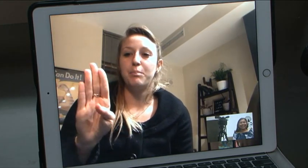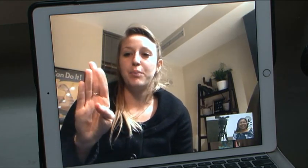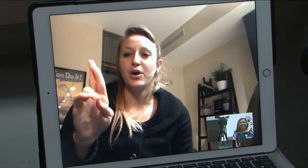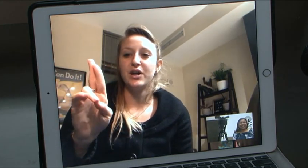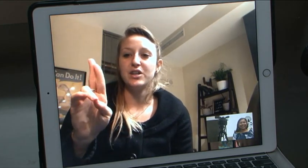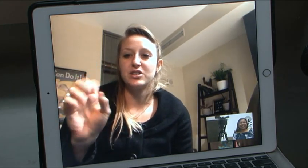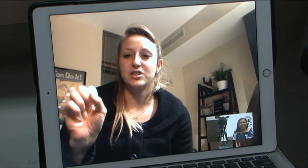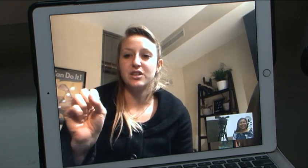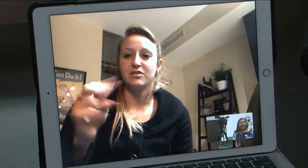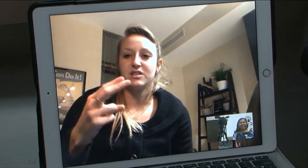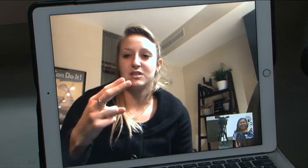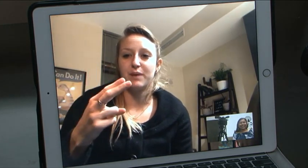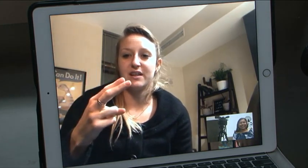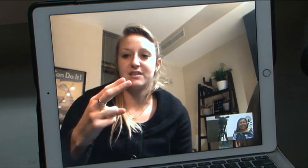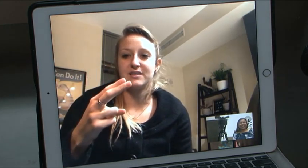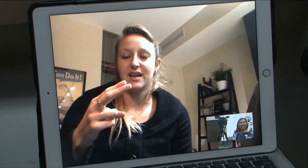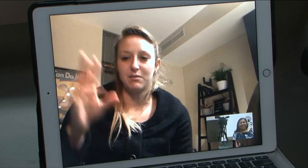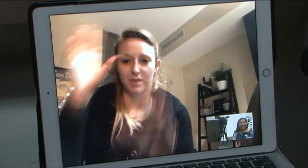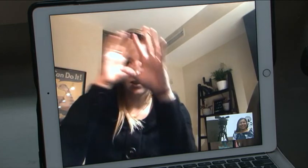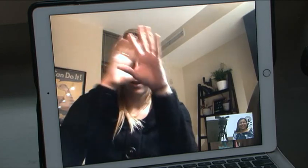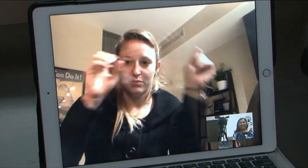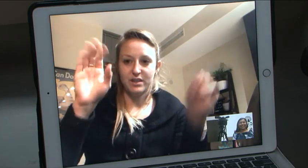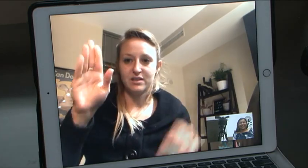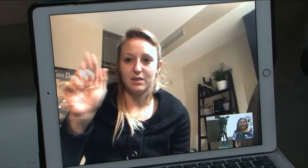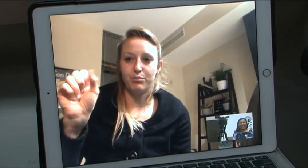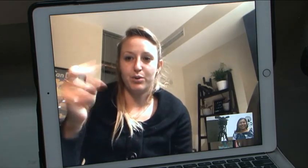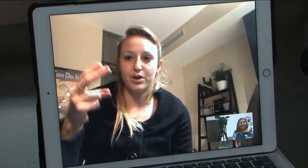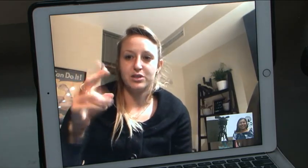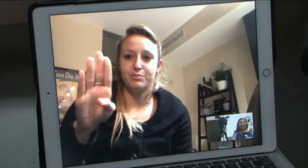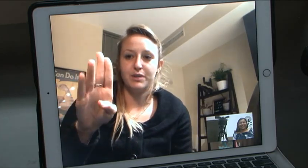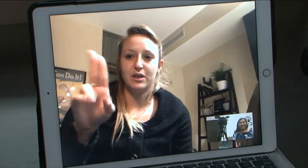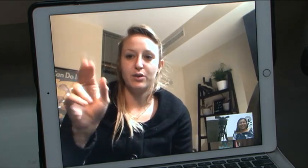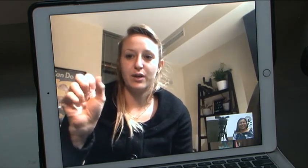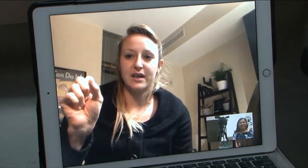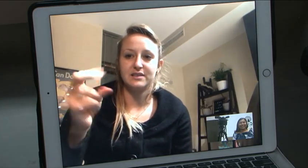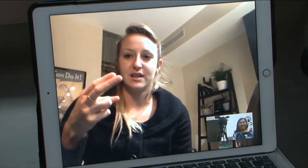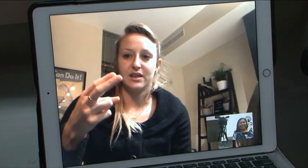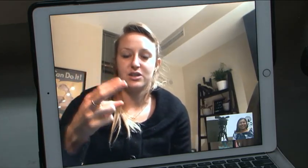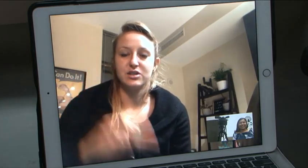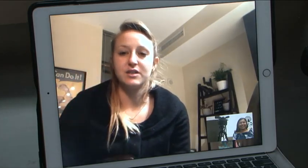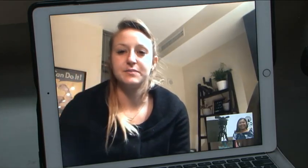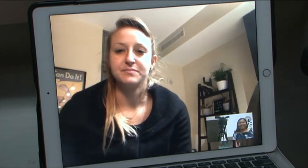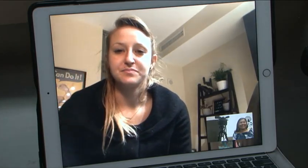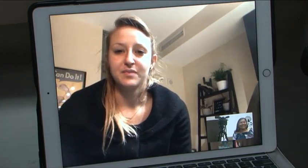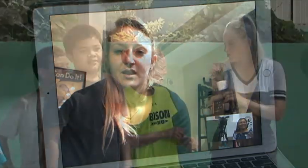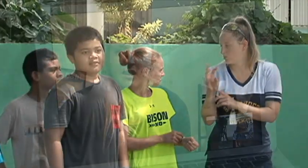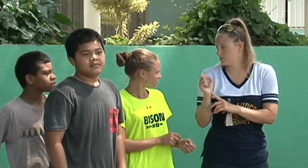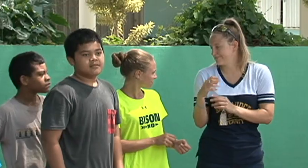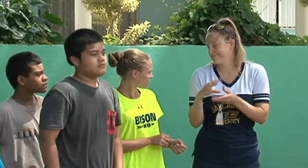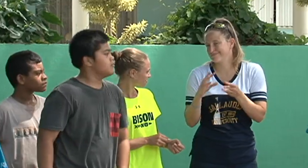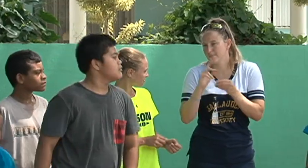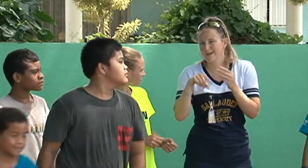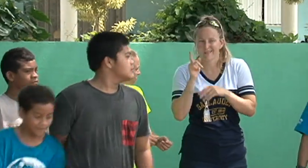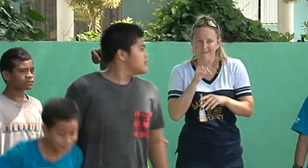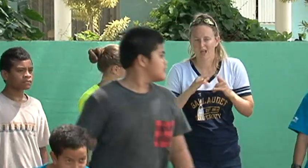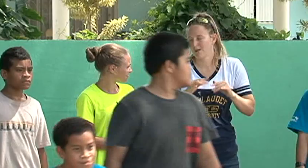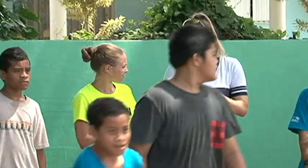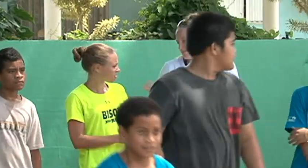Bush, you just spell his name, President Bush, B-U-S-H. Spending much of her childhood years here on